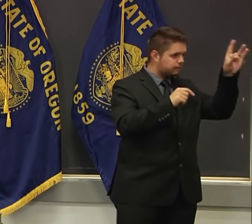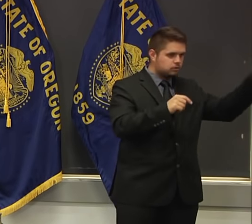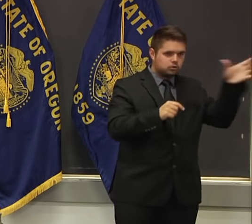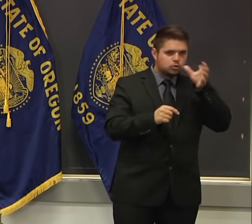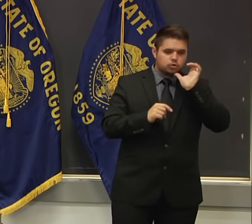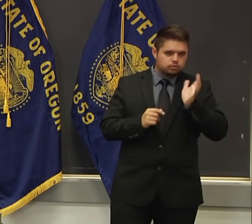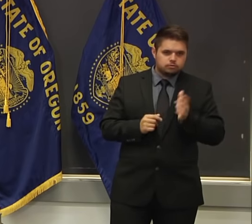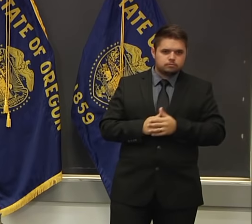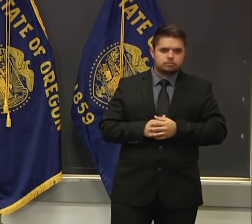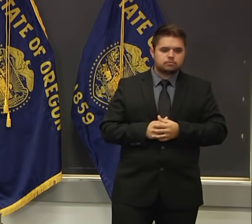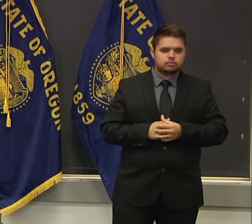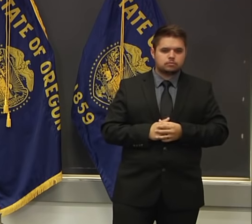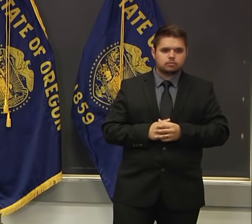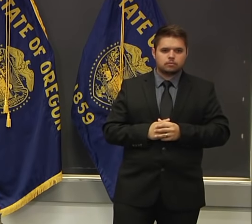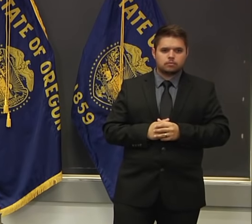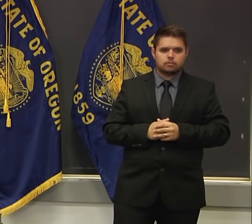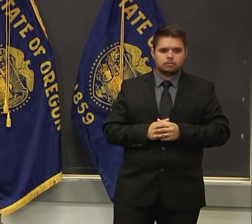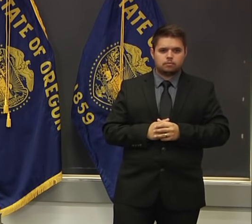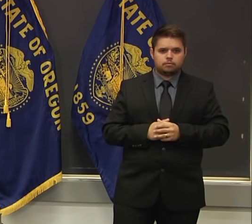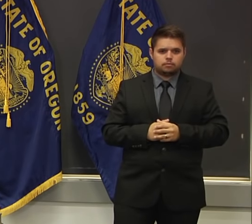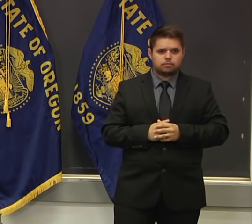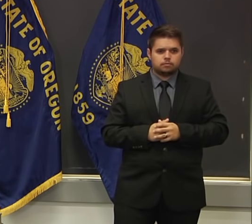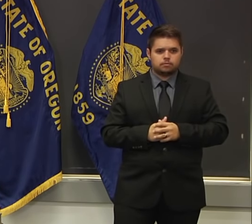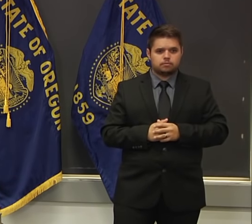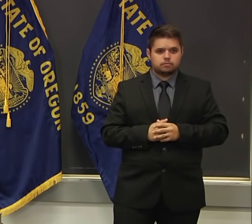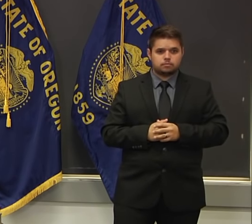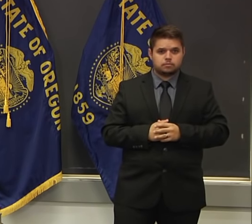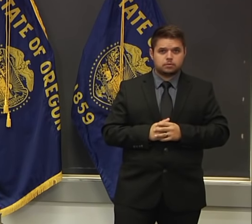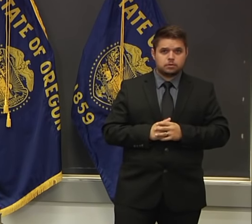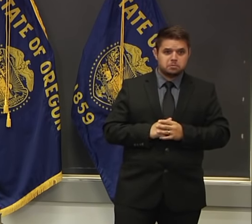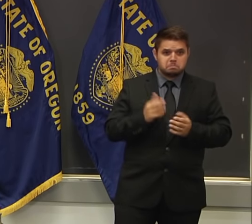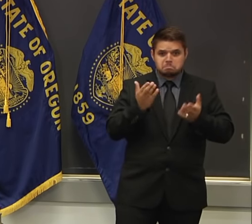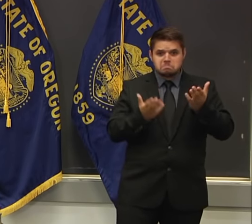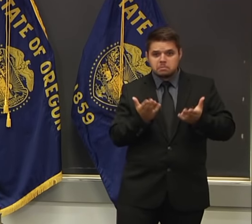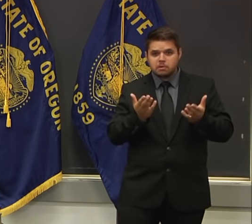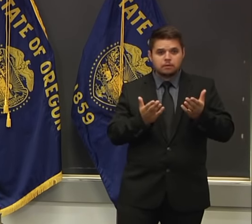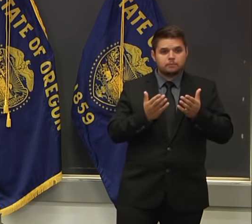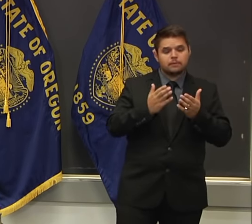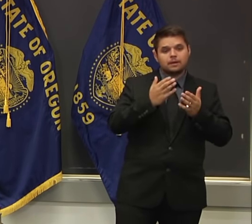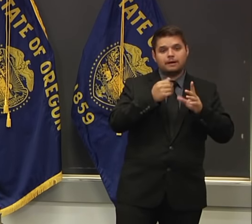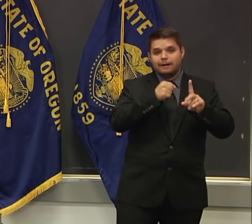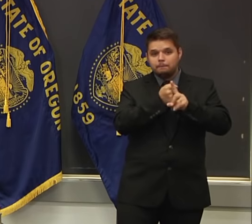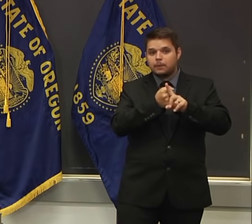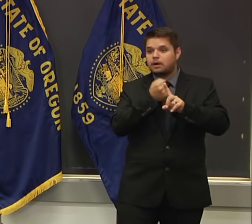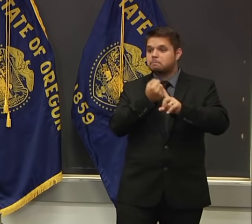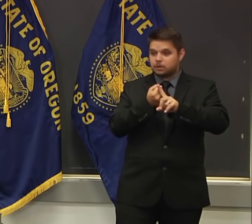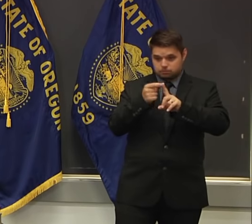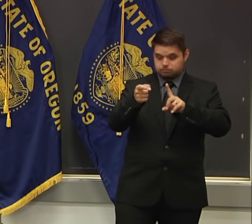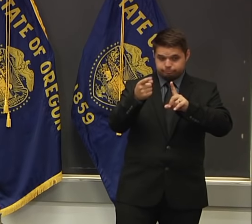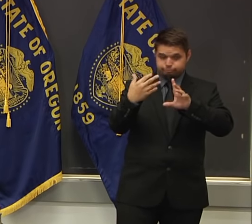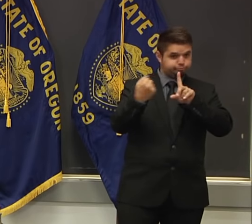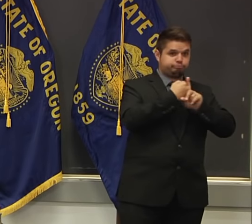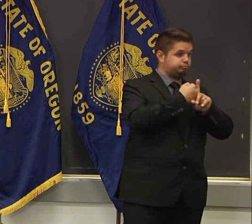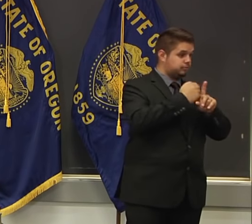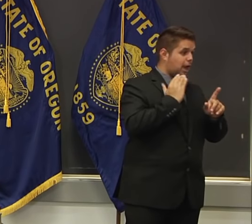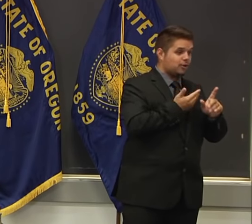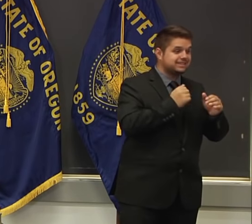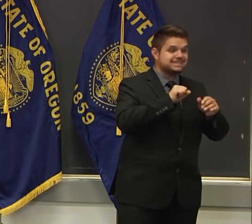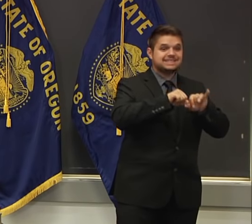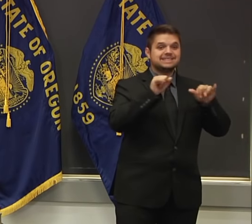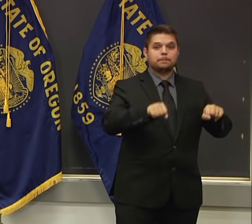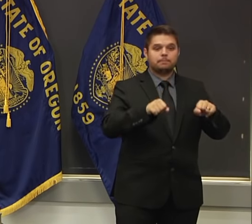There may be some impacts to some systems, but again, we are working with the water systems to get them to test for those and make sure that